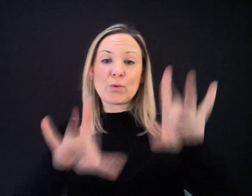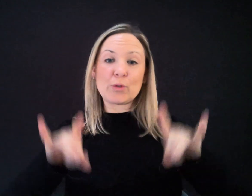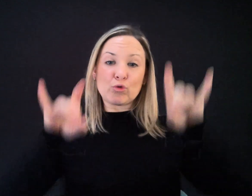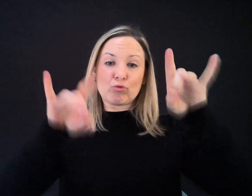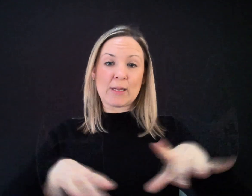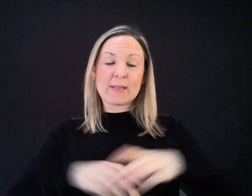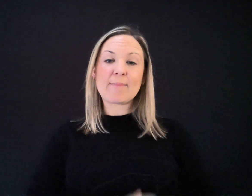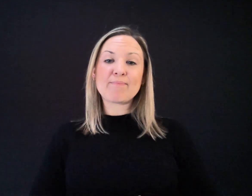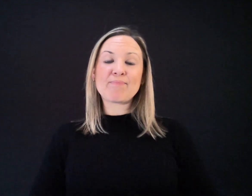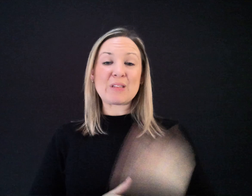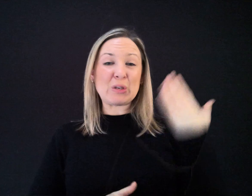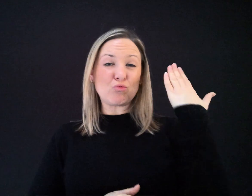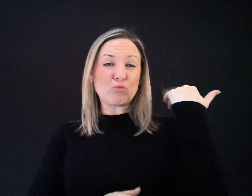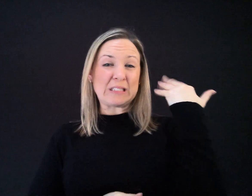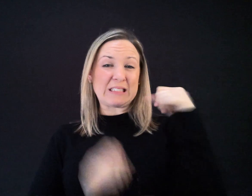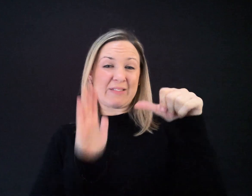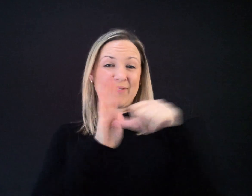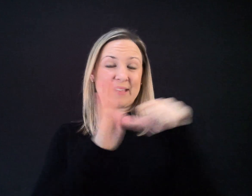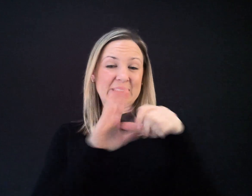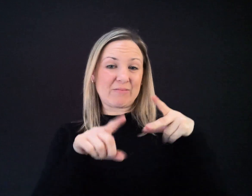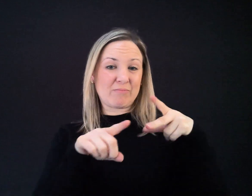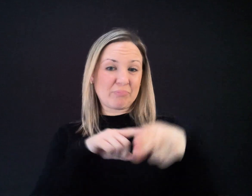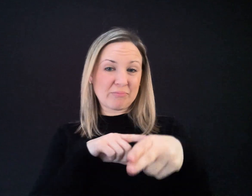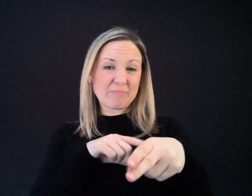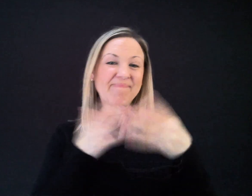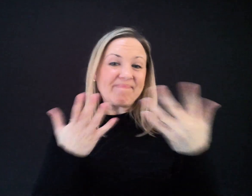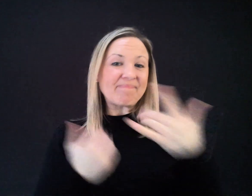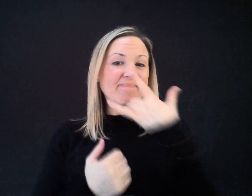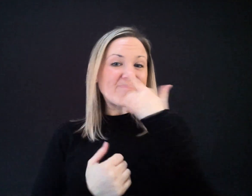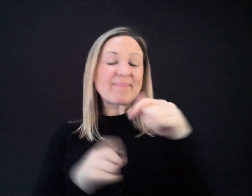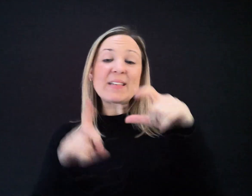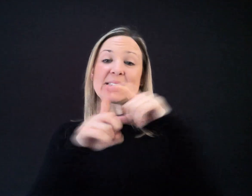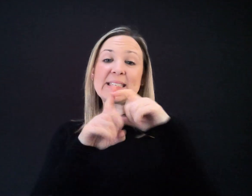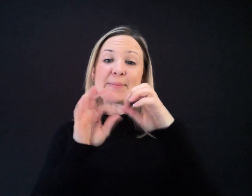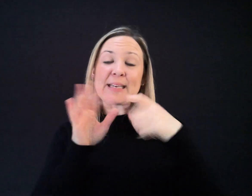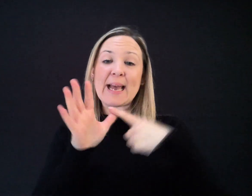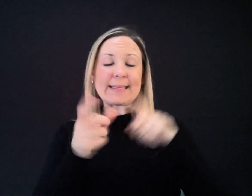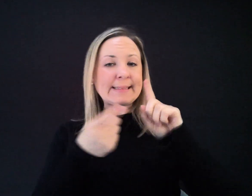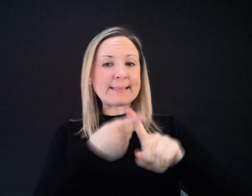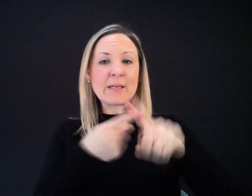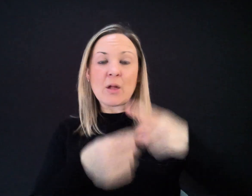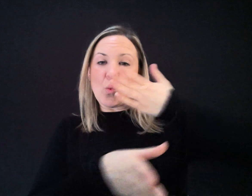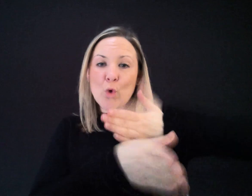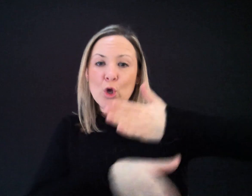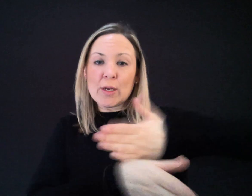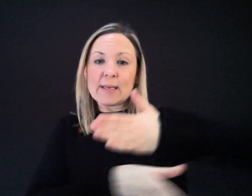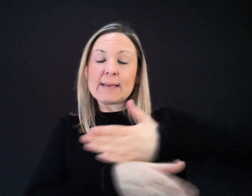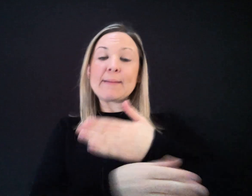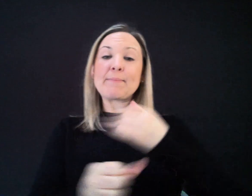Despite recent funding cuts, DBA is still working behind the scenes to make sure the needs of deafblind people are